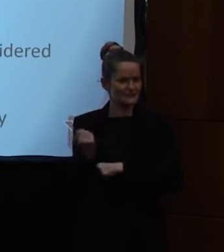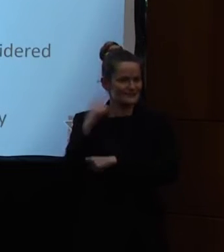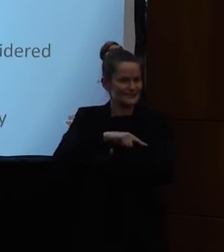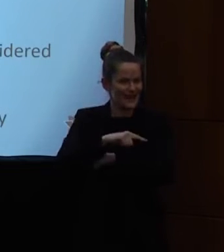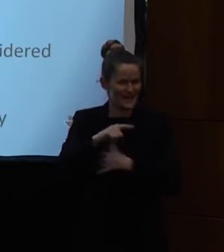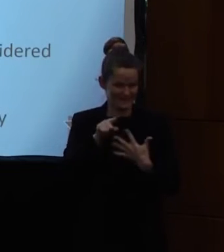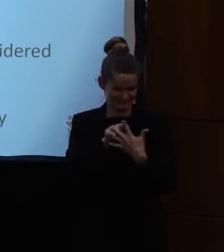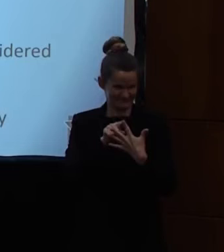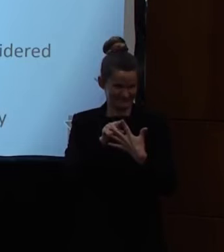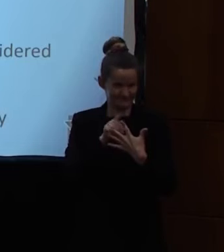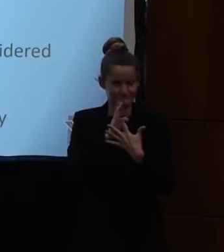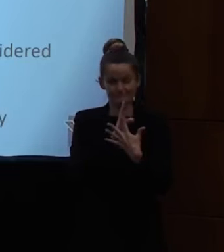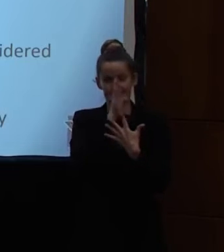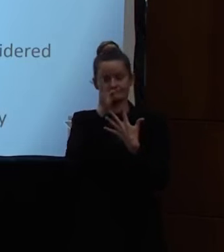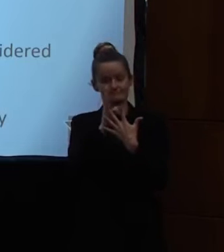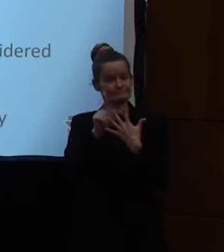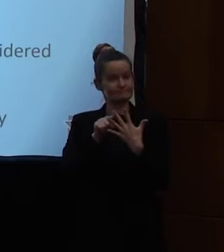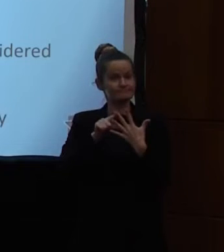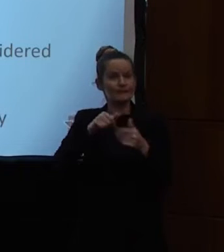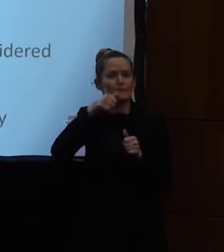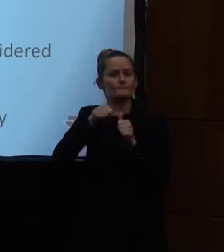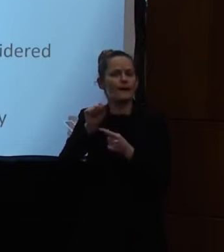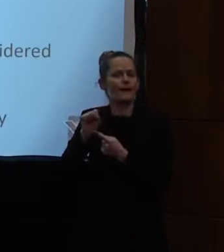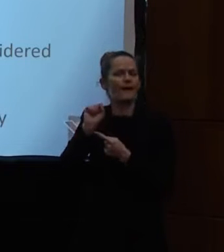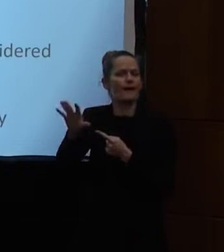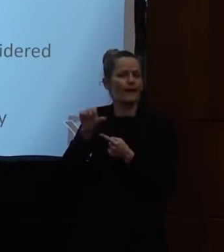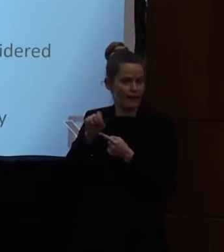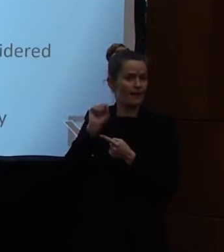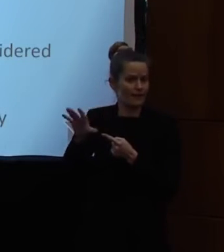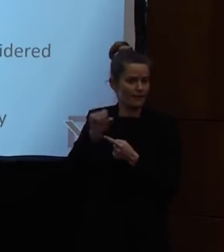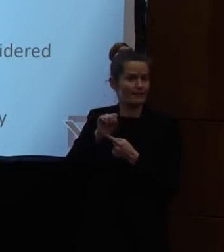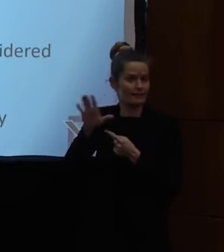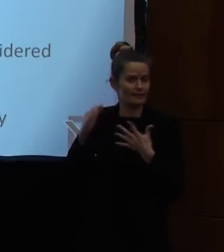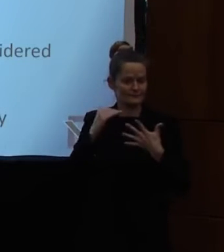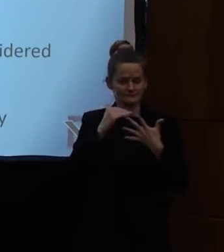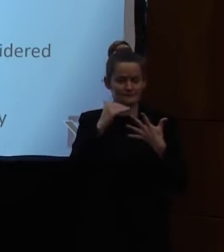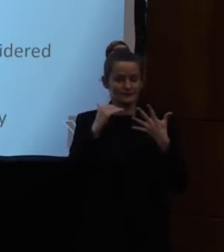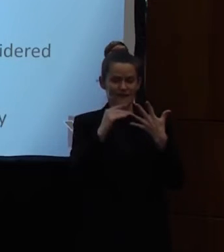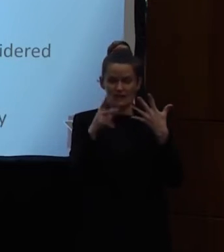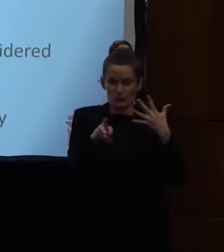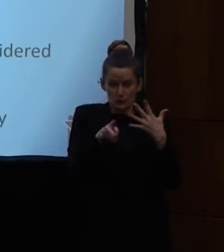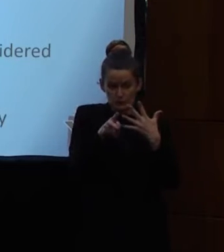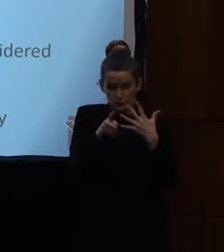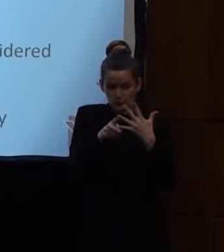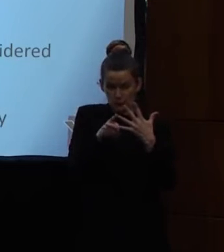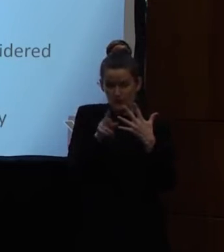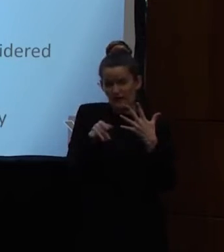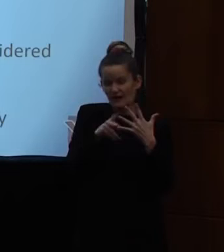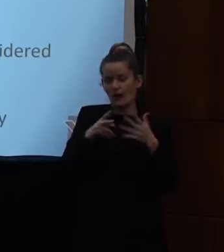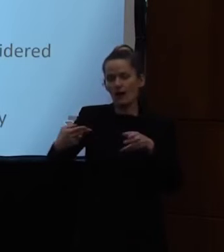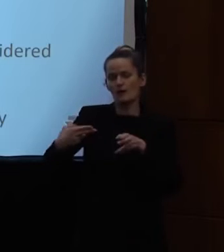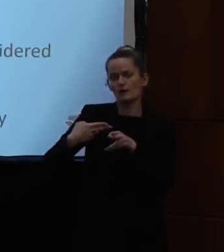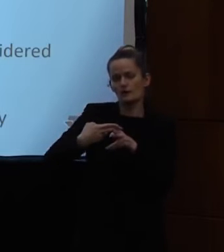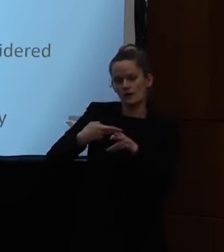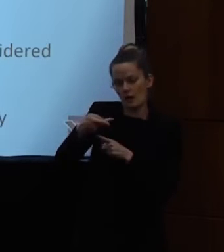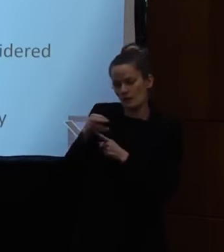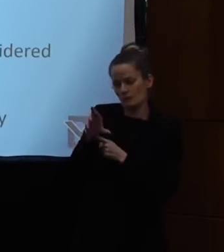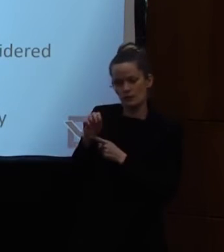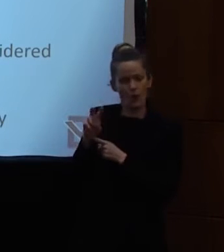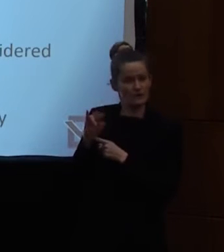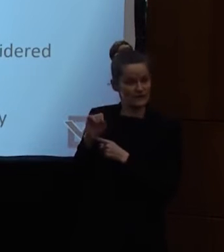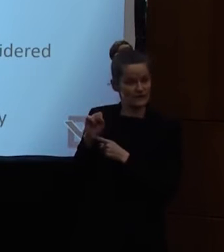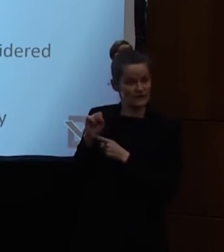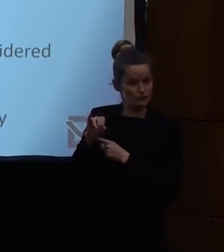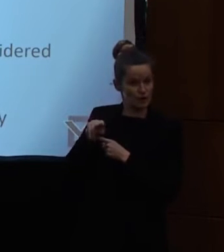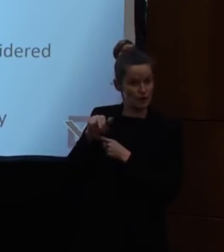those are voters who voted a mailed absentee ballot. And then the two last ones are provisional. Those are voters who voted a provisional ballot that's